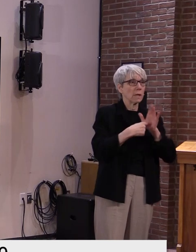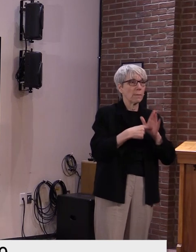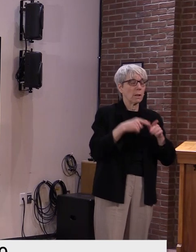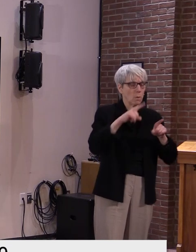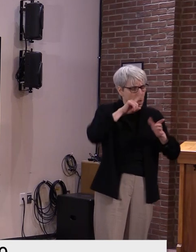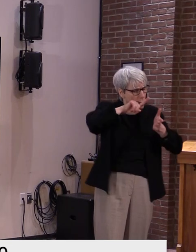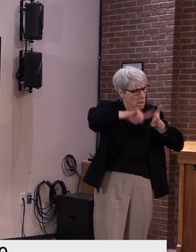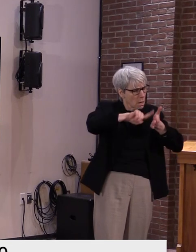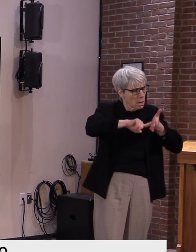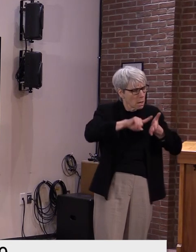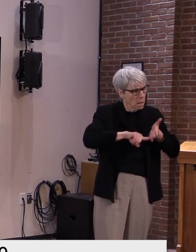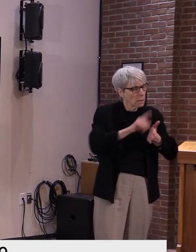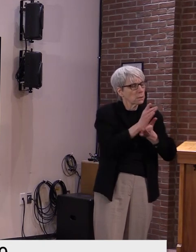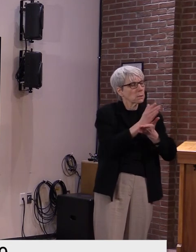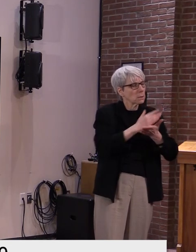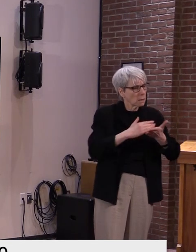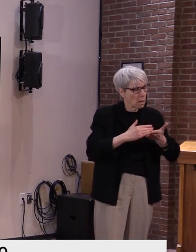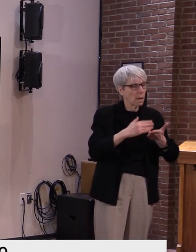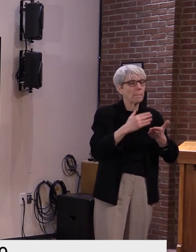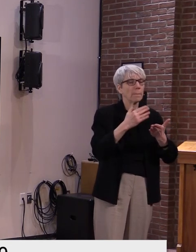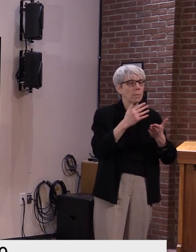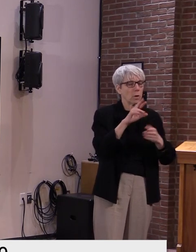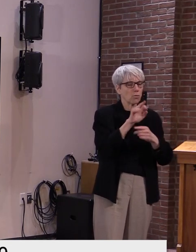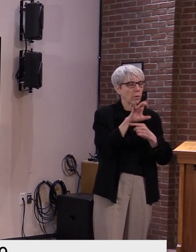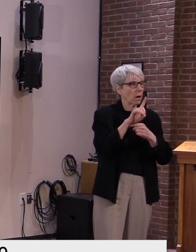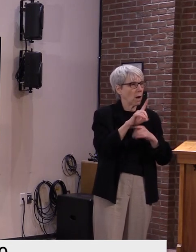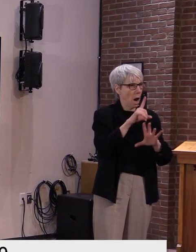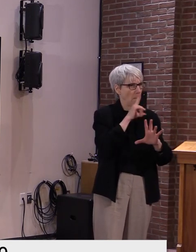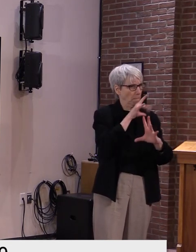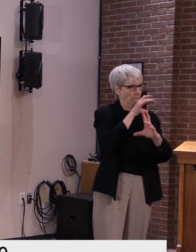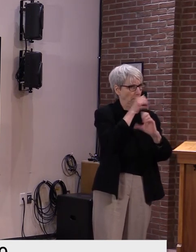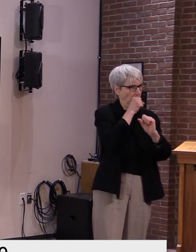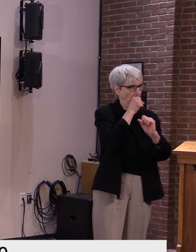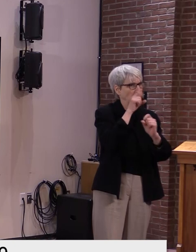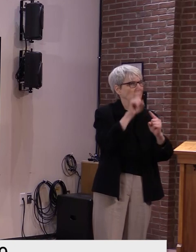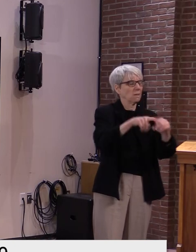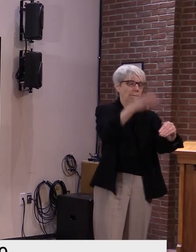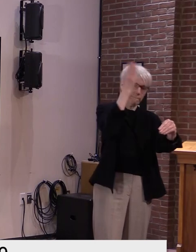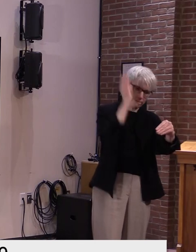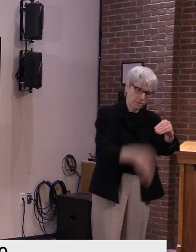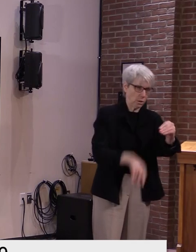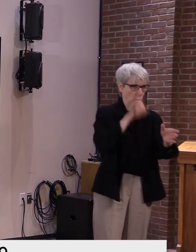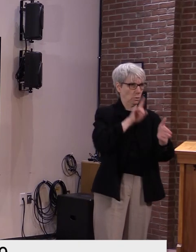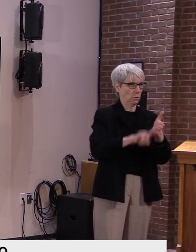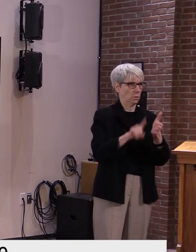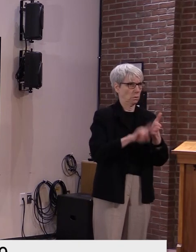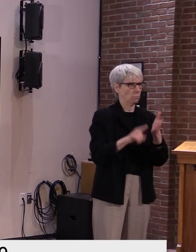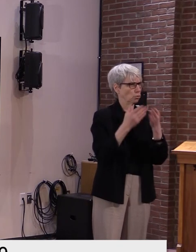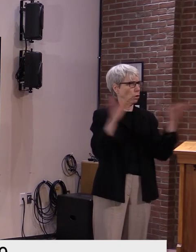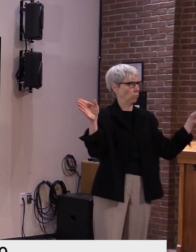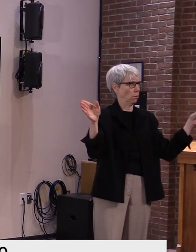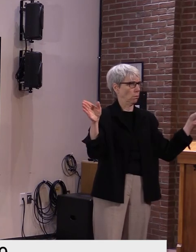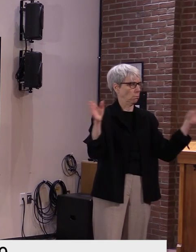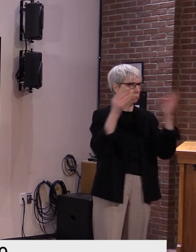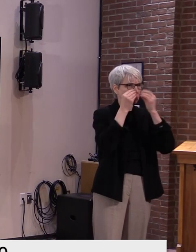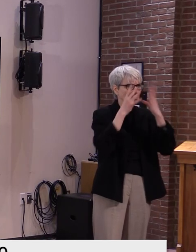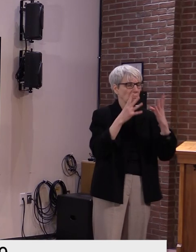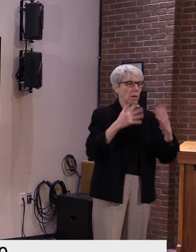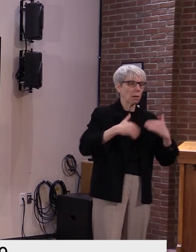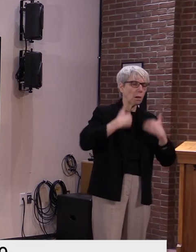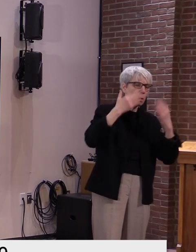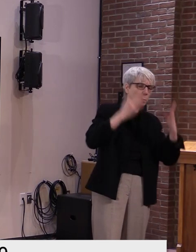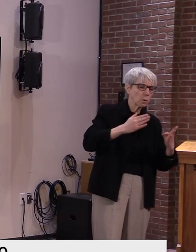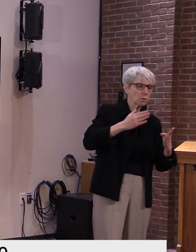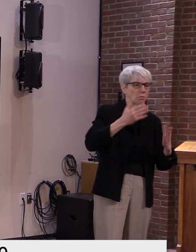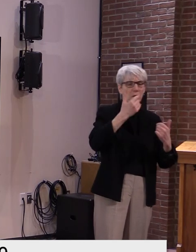a subsection of public records law that prevents them from becoming public. If no charges occur,